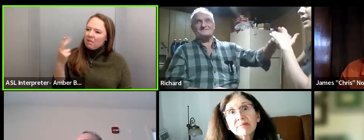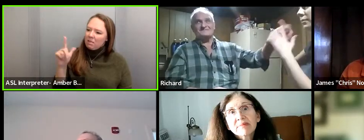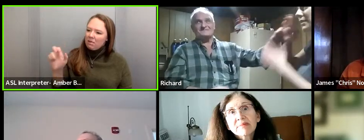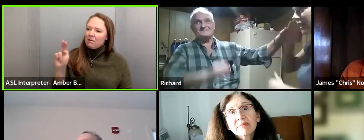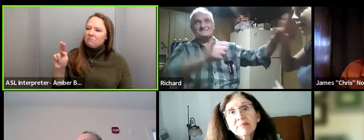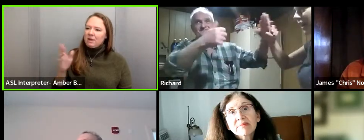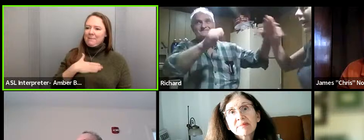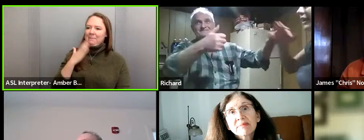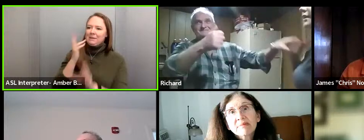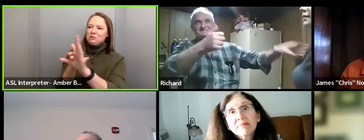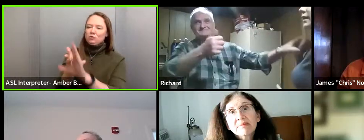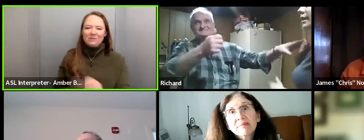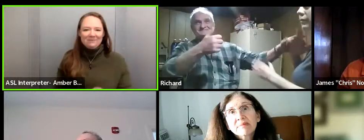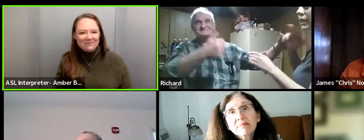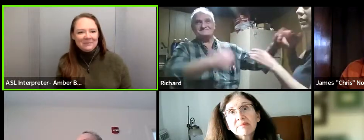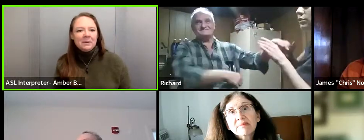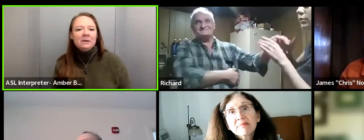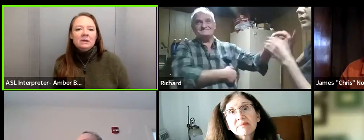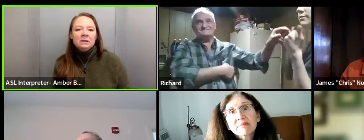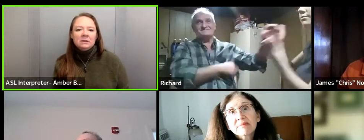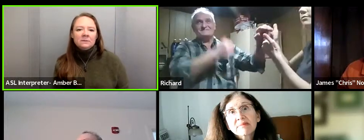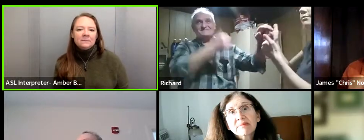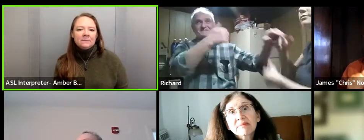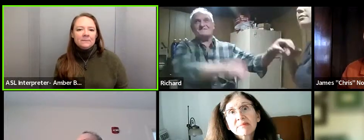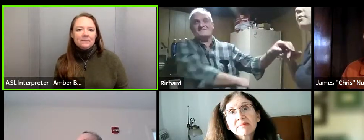Happy to join.